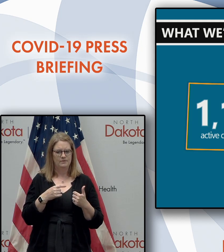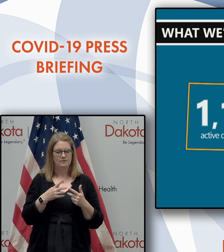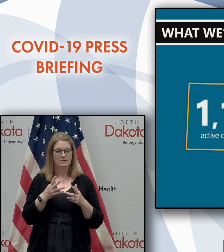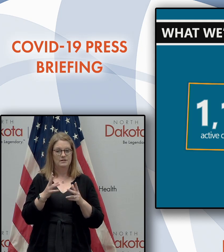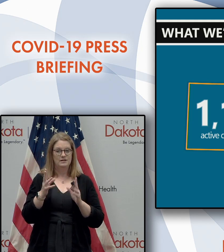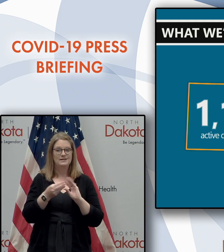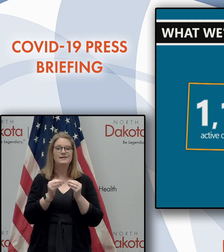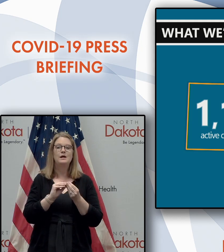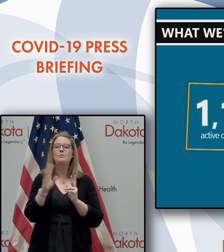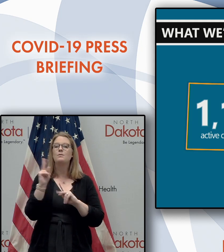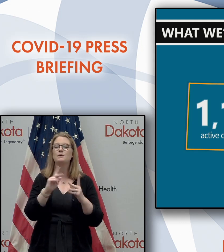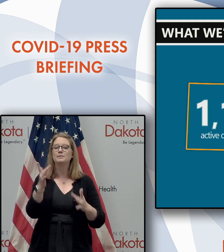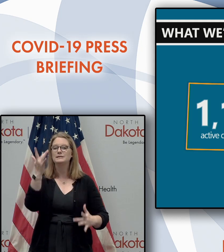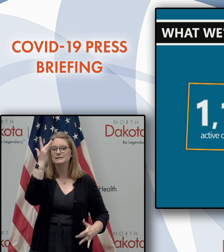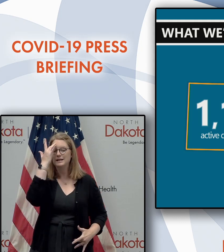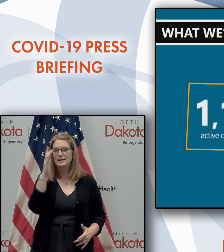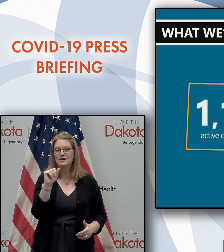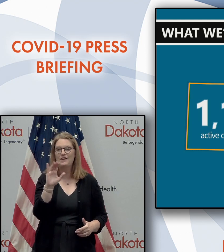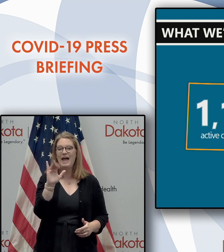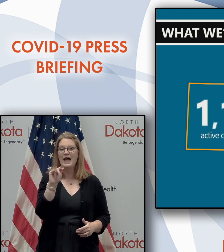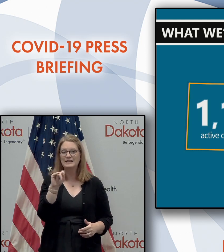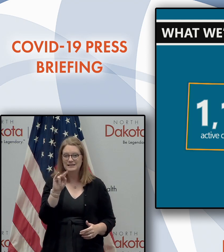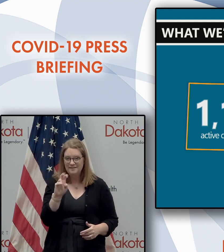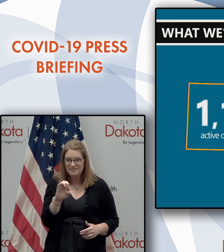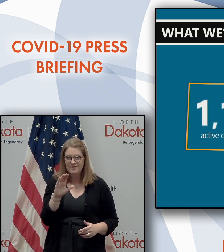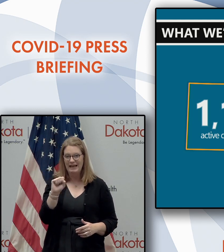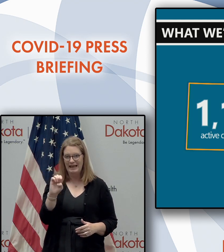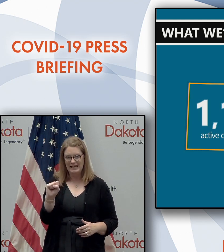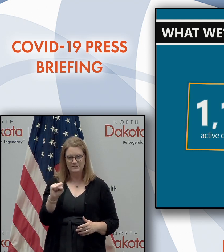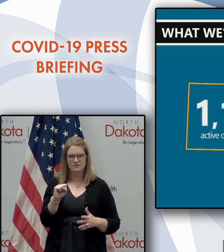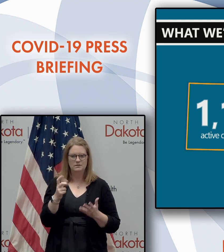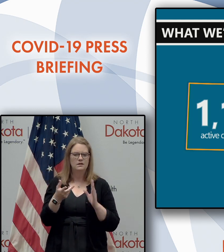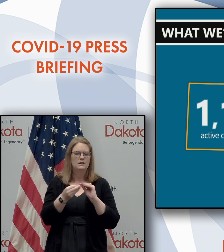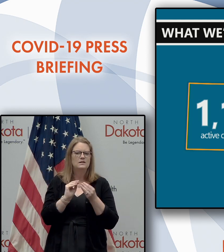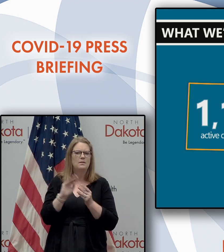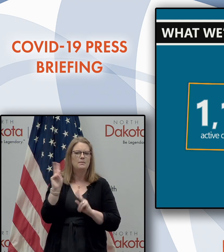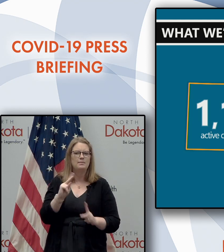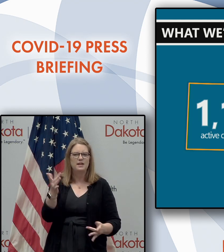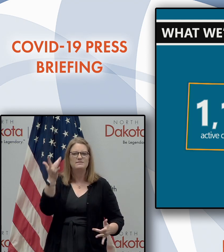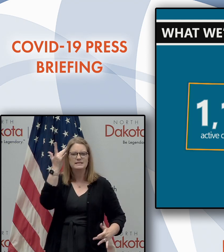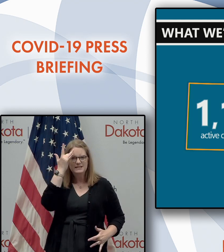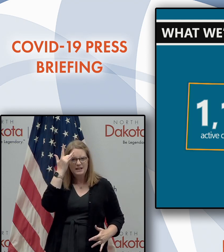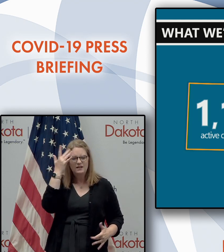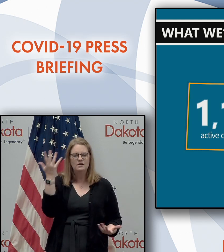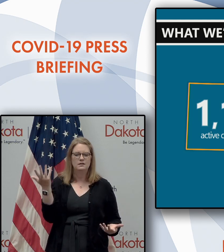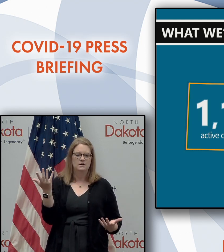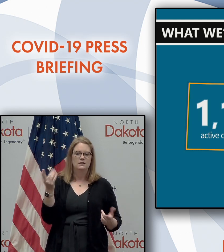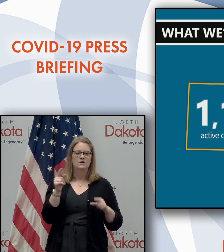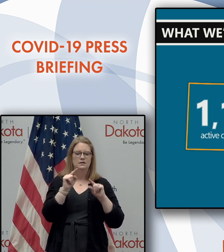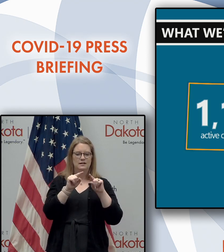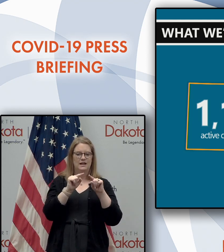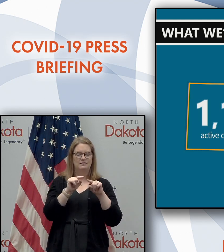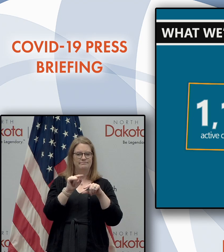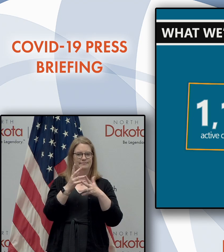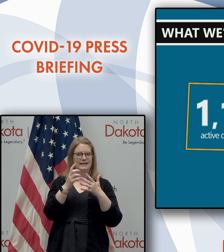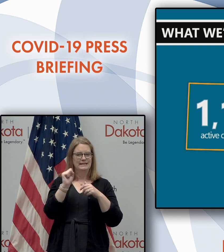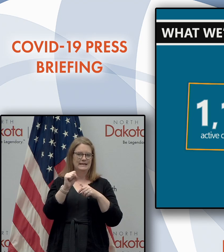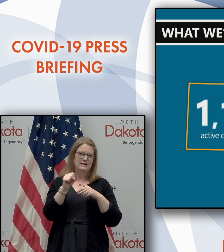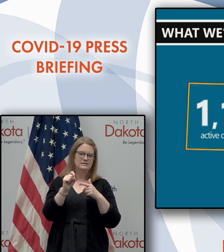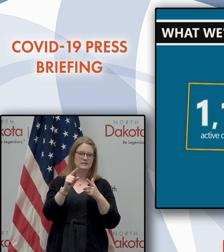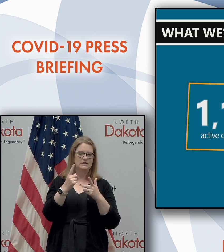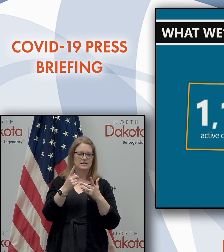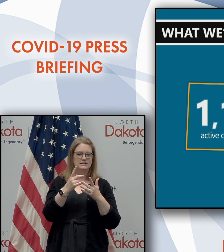active confirmed cases, because that really represents, well, it's just a numerator. It does represent